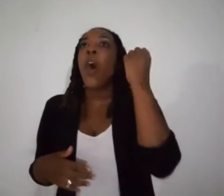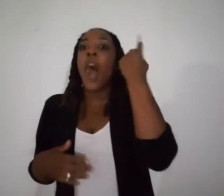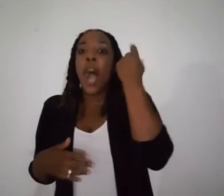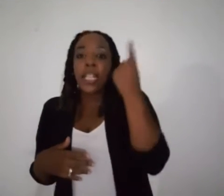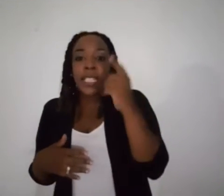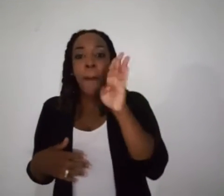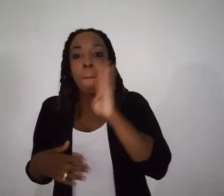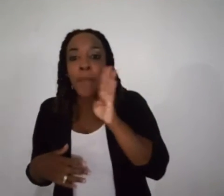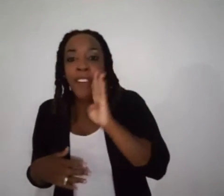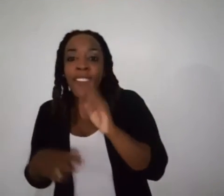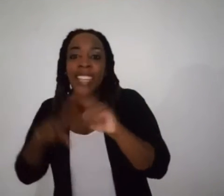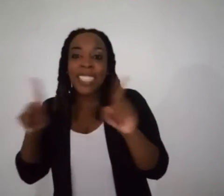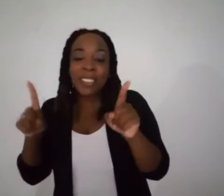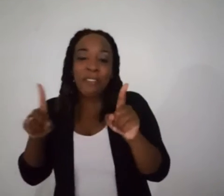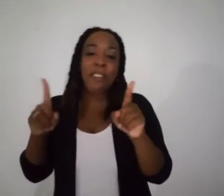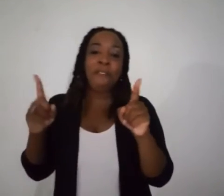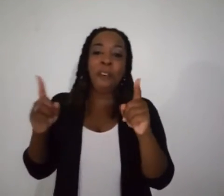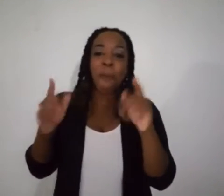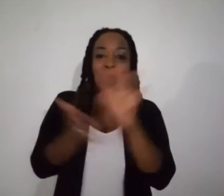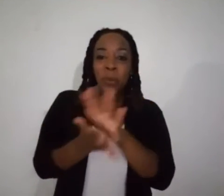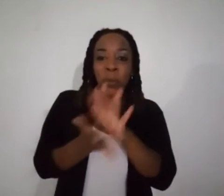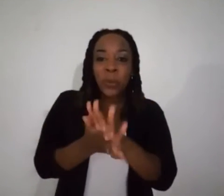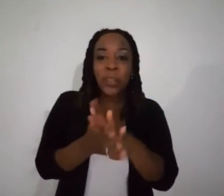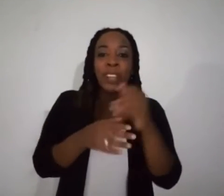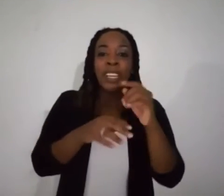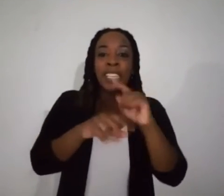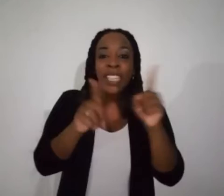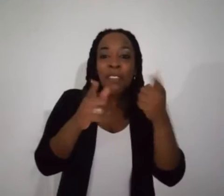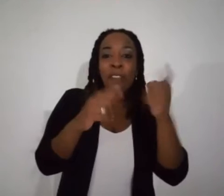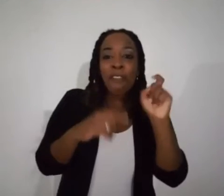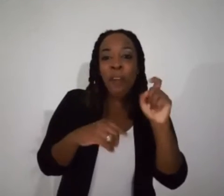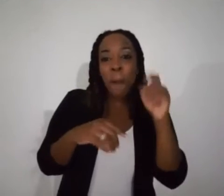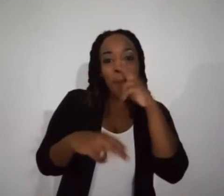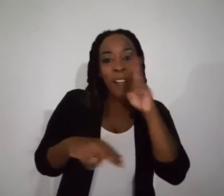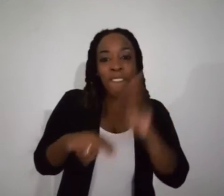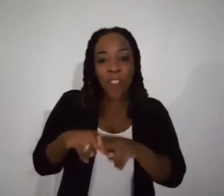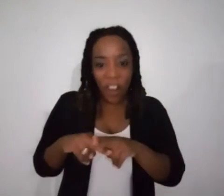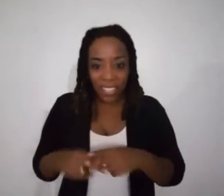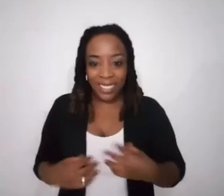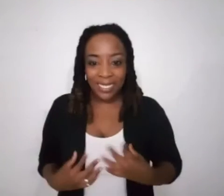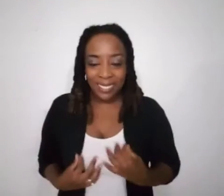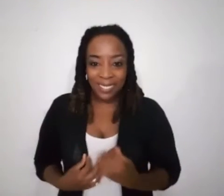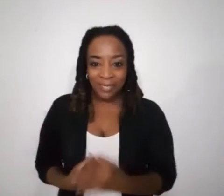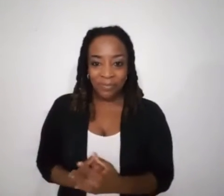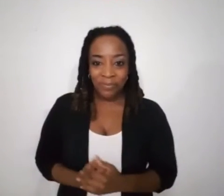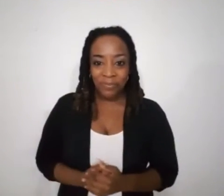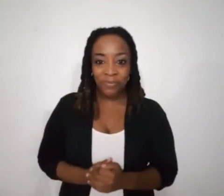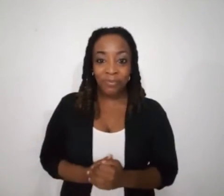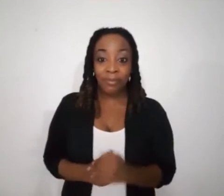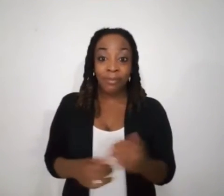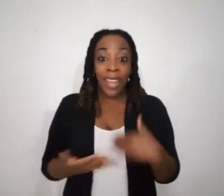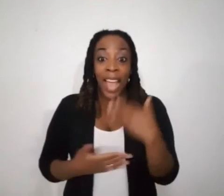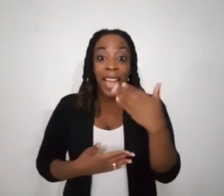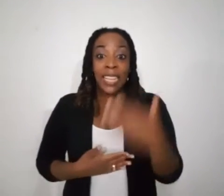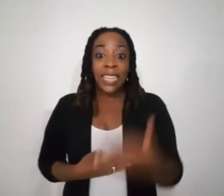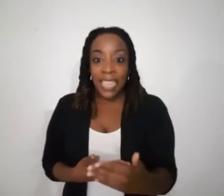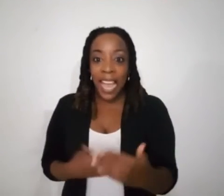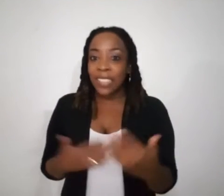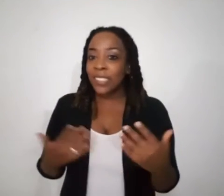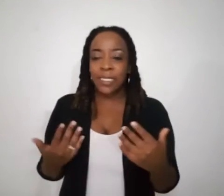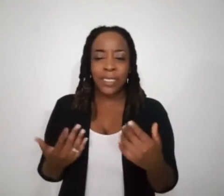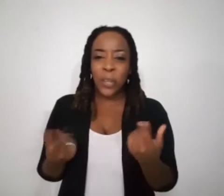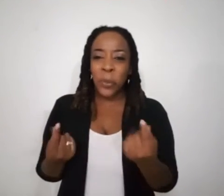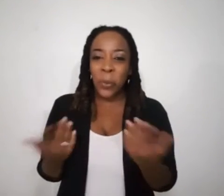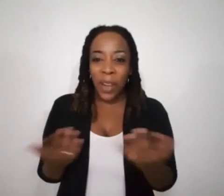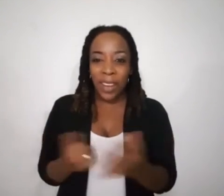from the one that's having fun and having free time and playtime. The next thing you want to do is to make sure